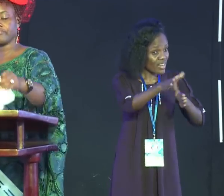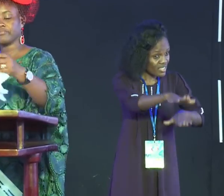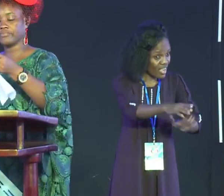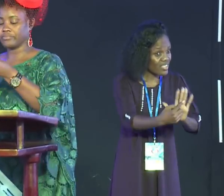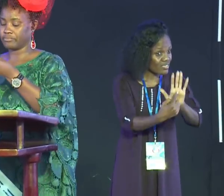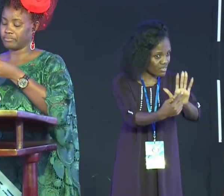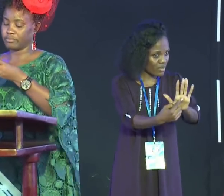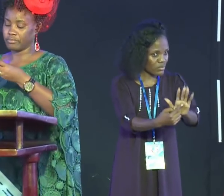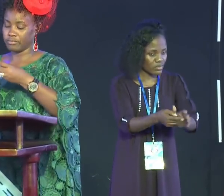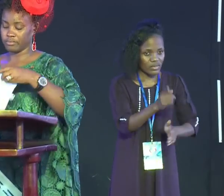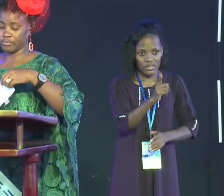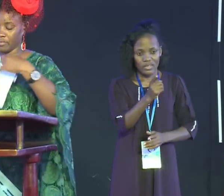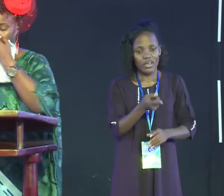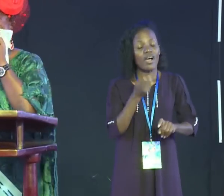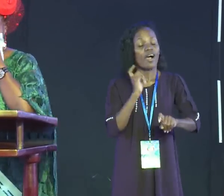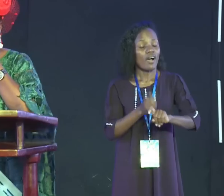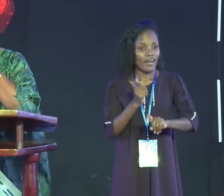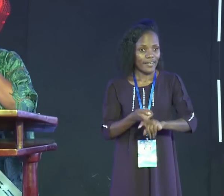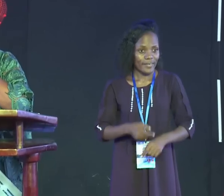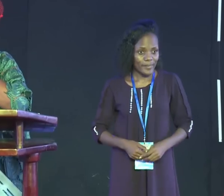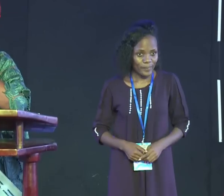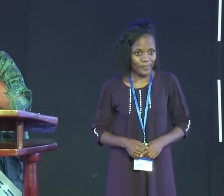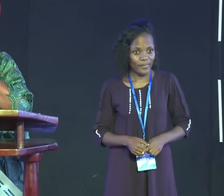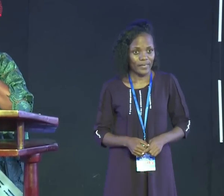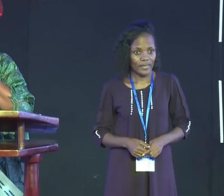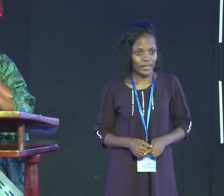the day when you don't have anyone to cover you,